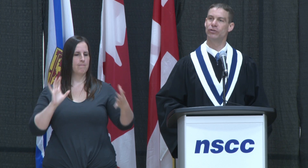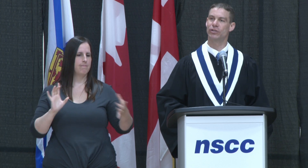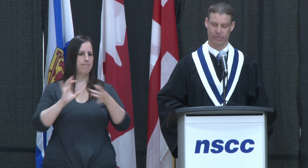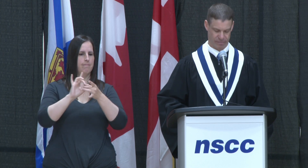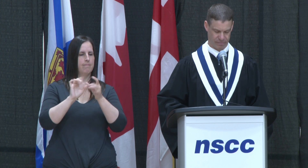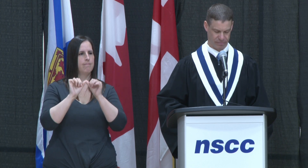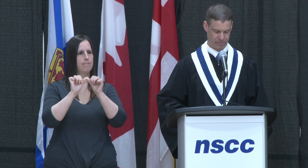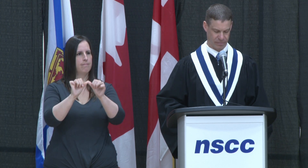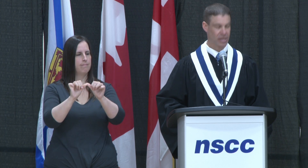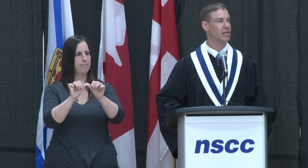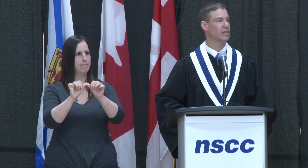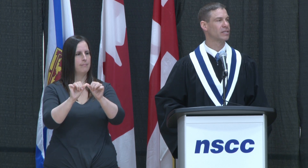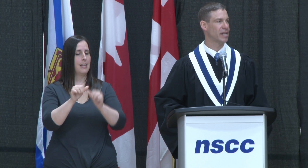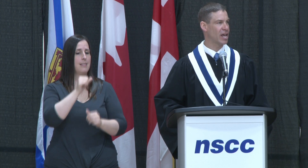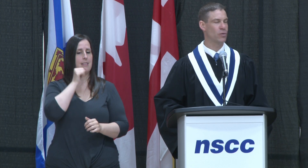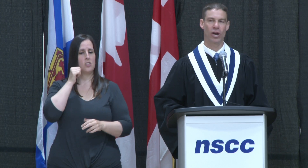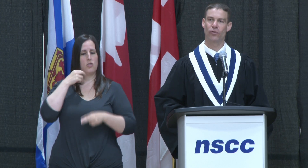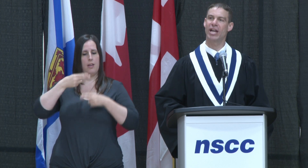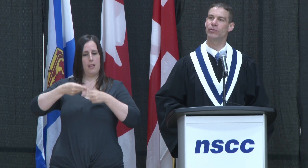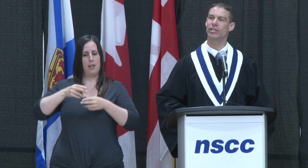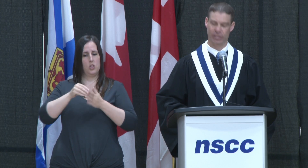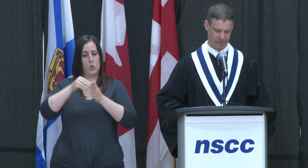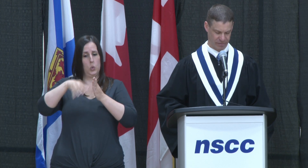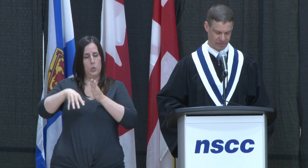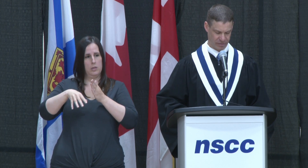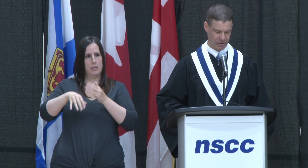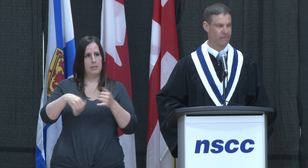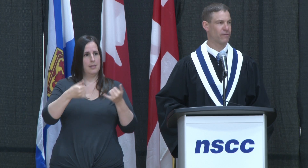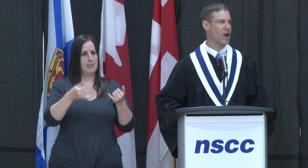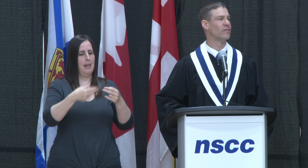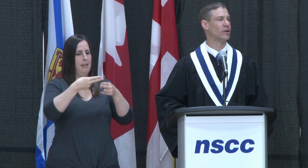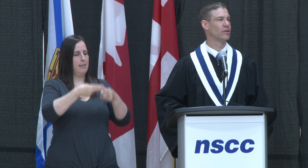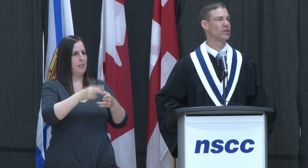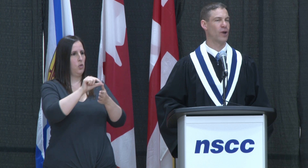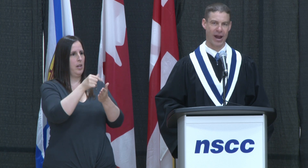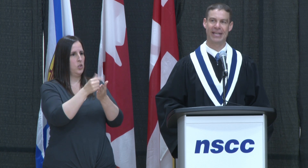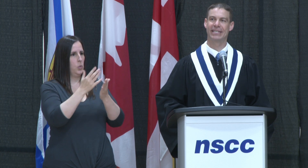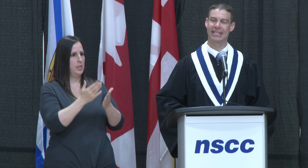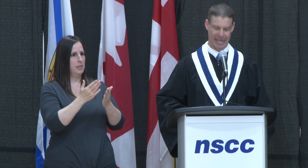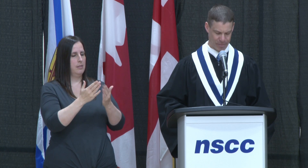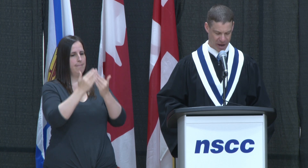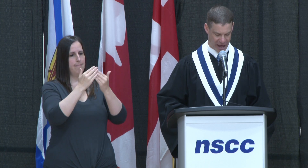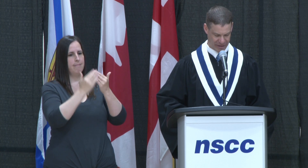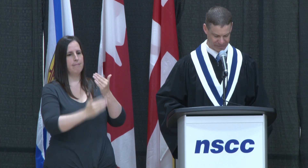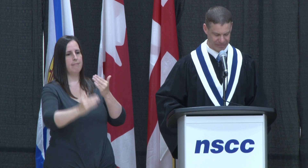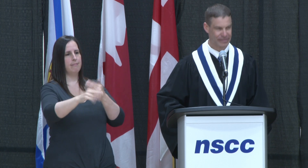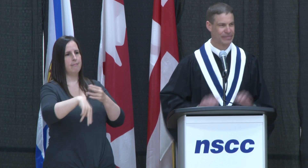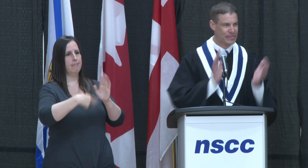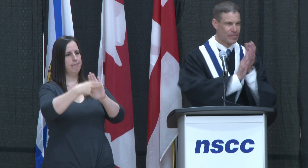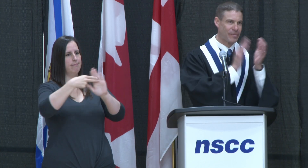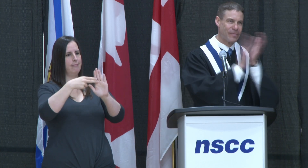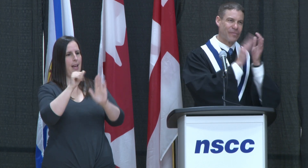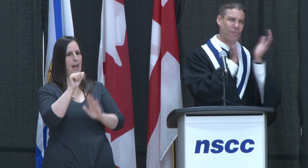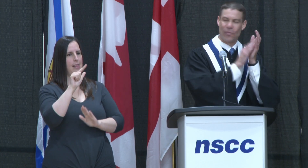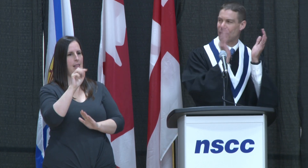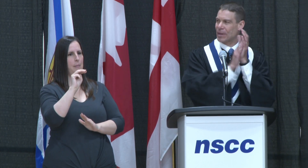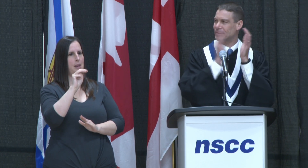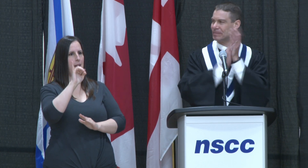you were students. Today, you are graduates. Forever, you are NSCC alumni.